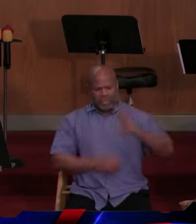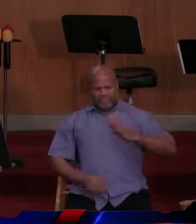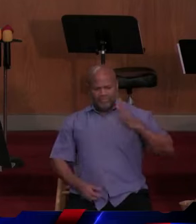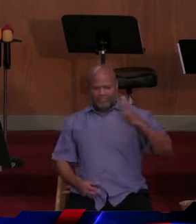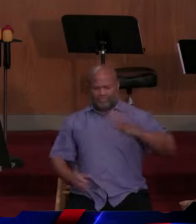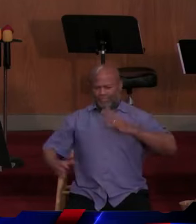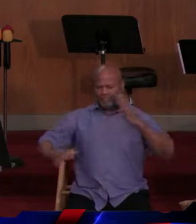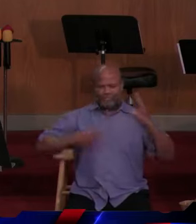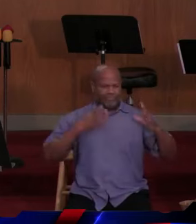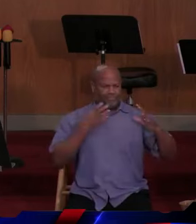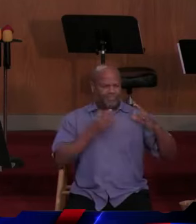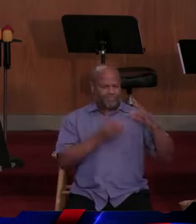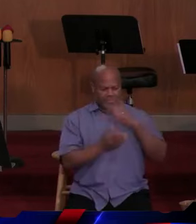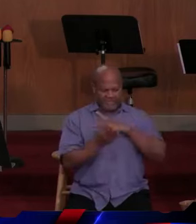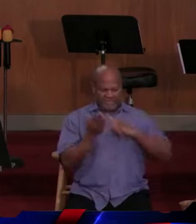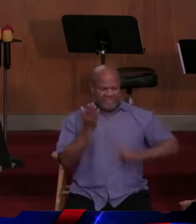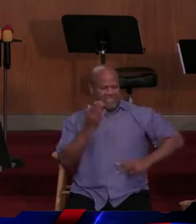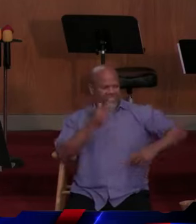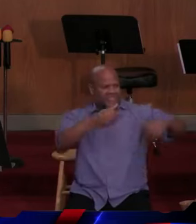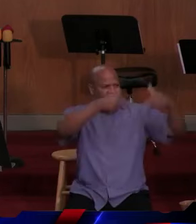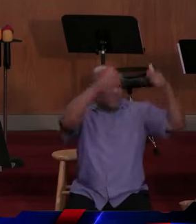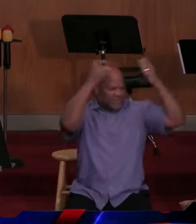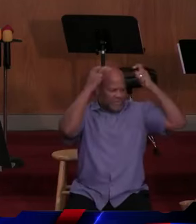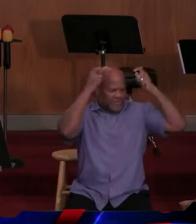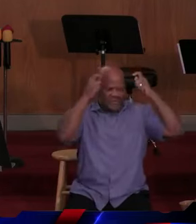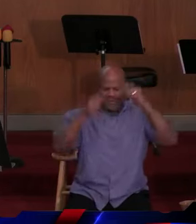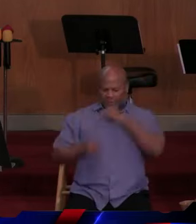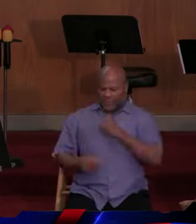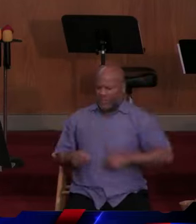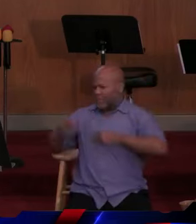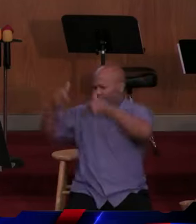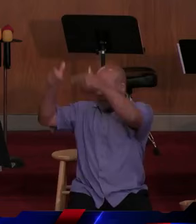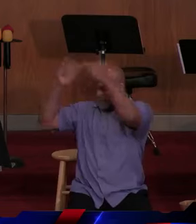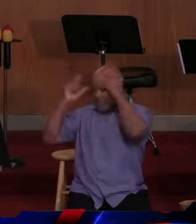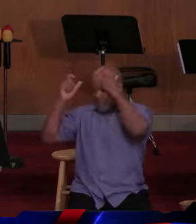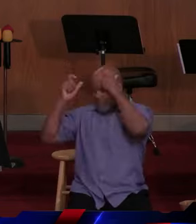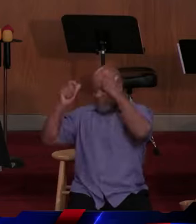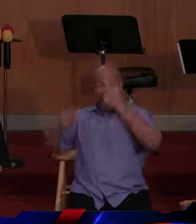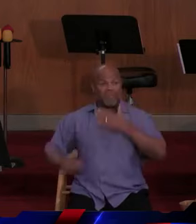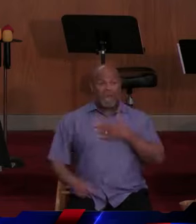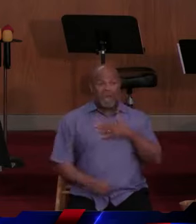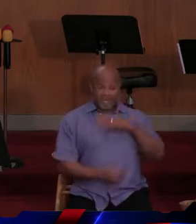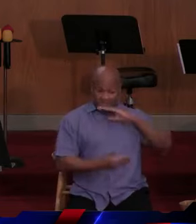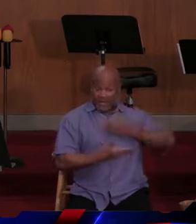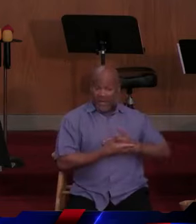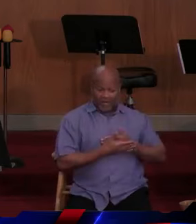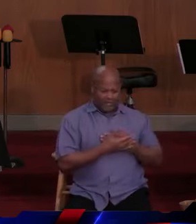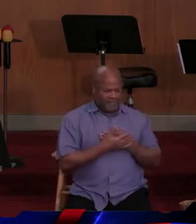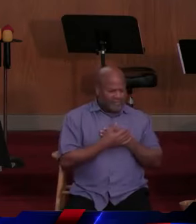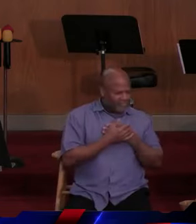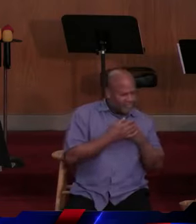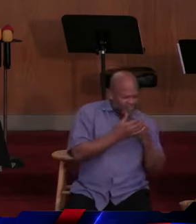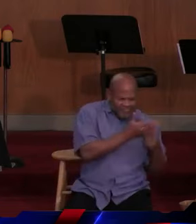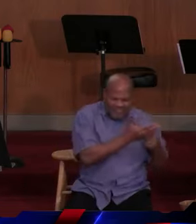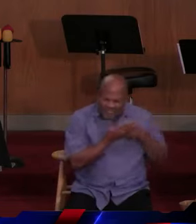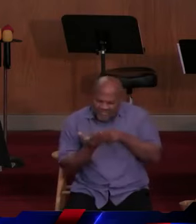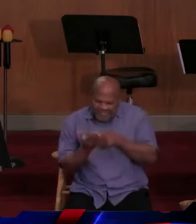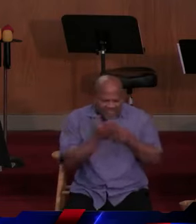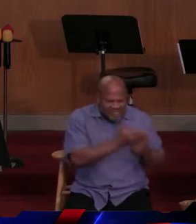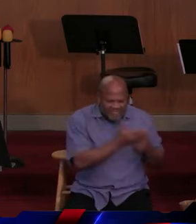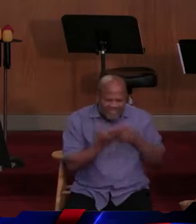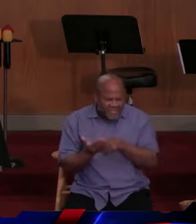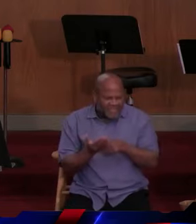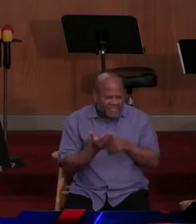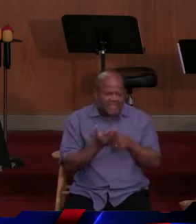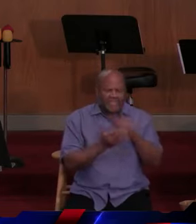my house on who's more important. My daughter swears Beyonce, the queen bee, is the hardest thing